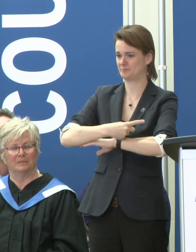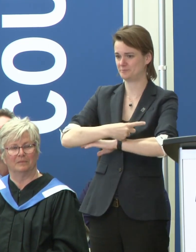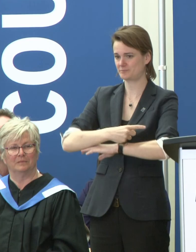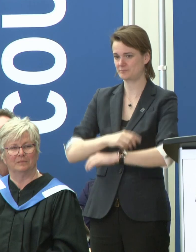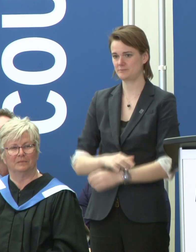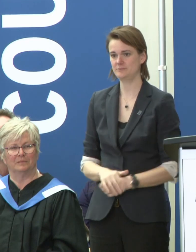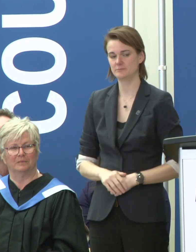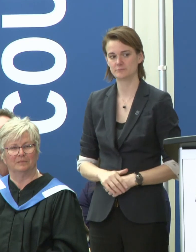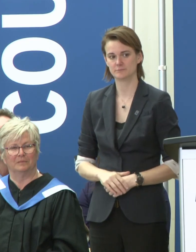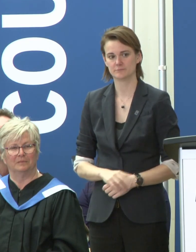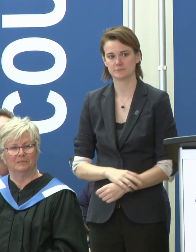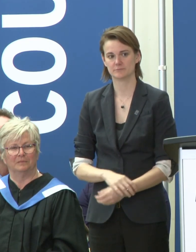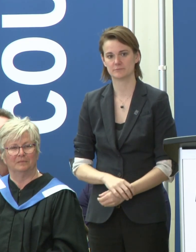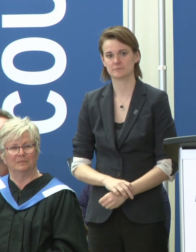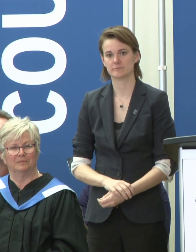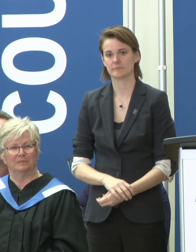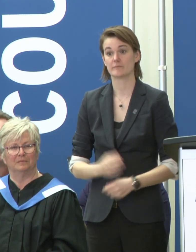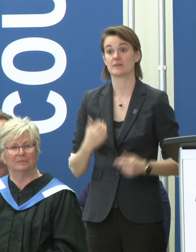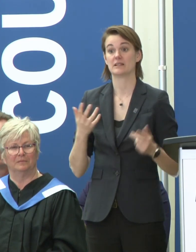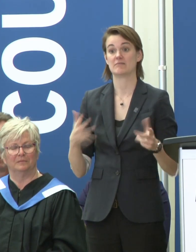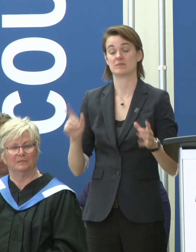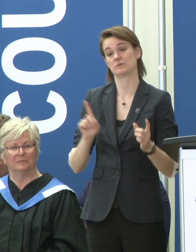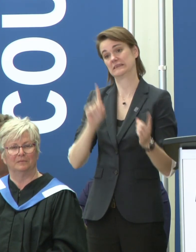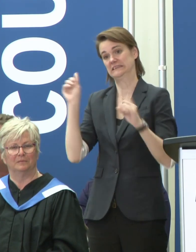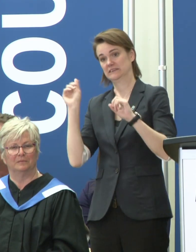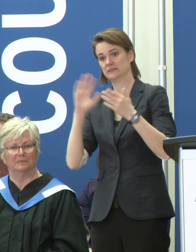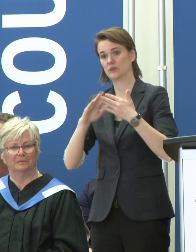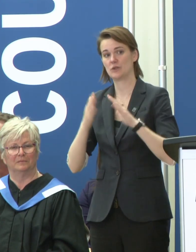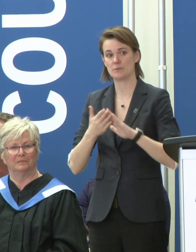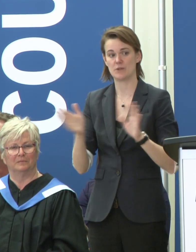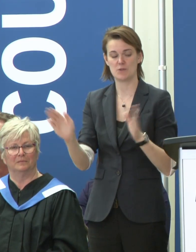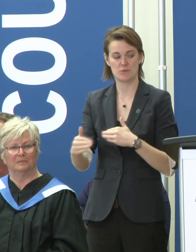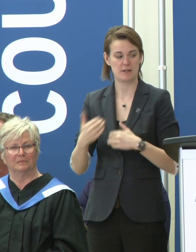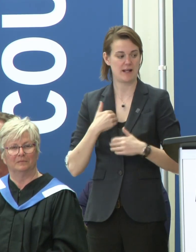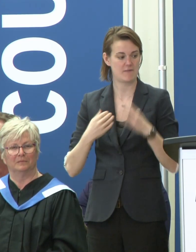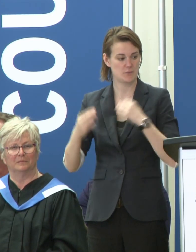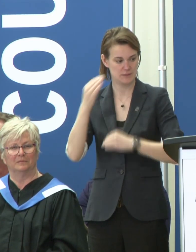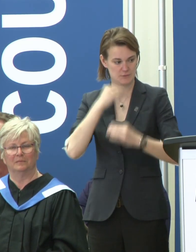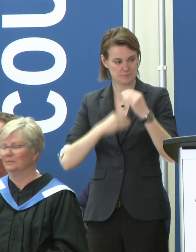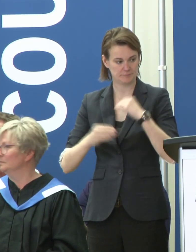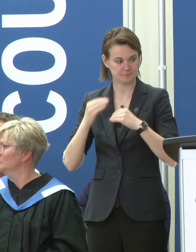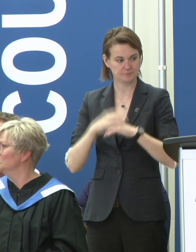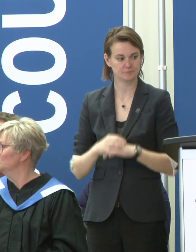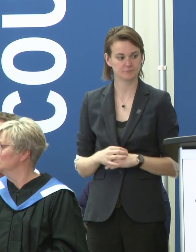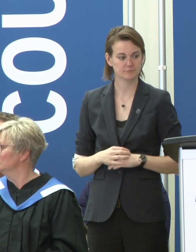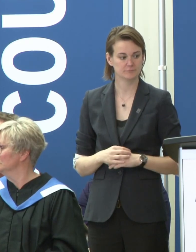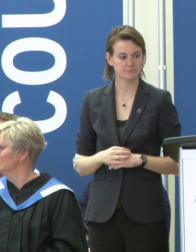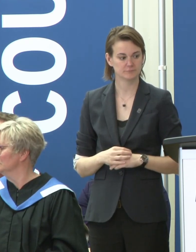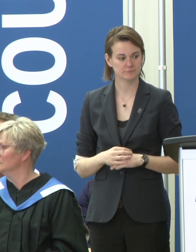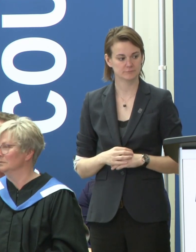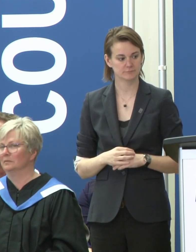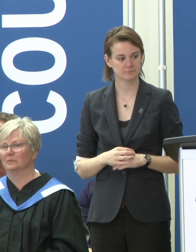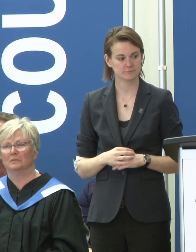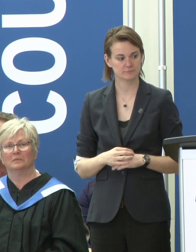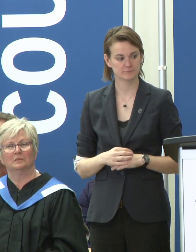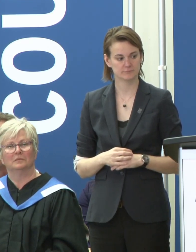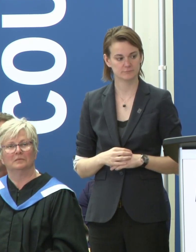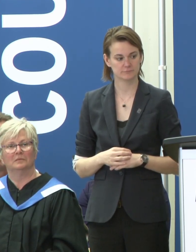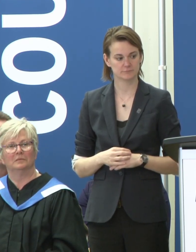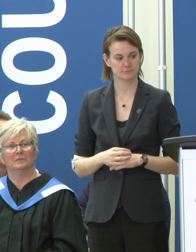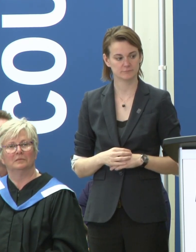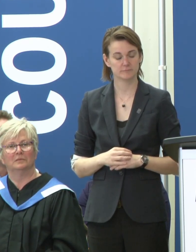after convocation, we'll gather in the community room and there is a reception. Now, I would ask that